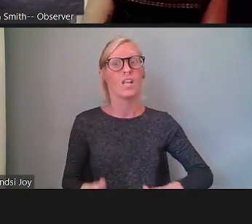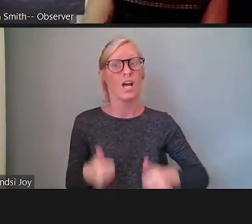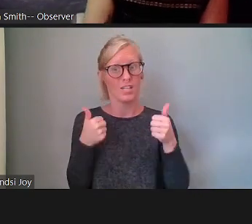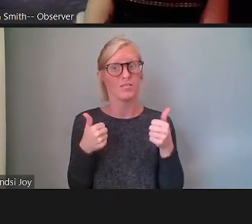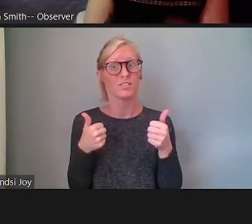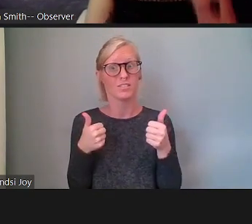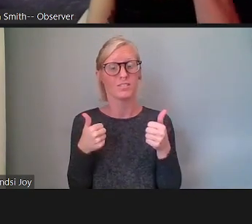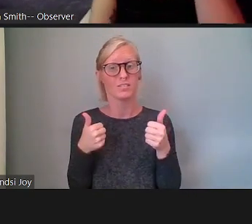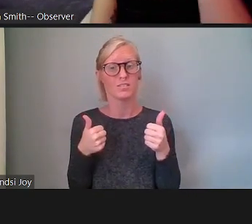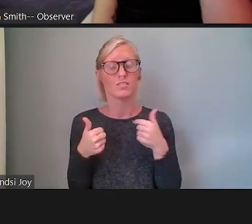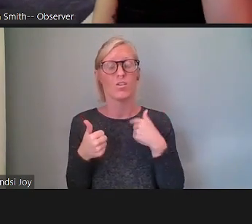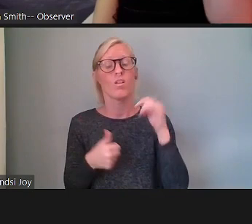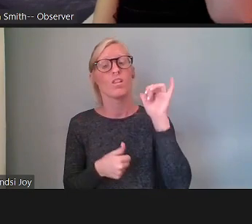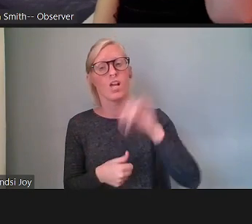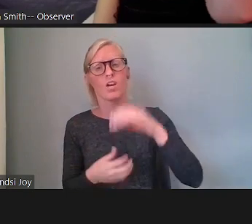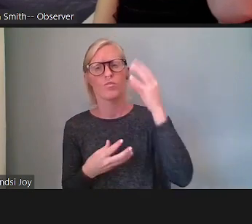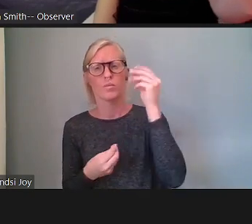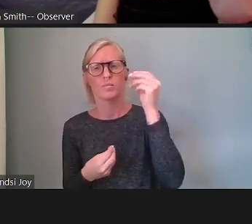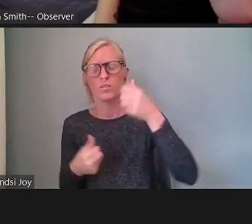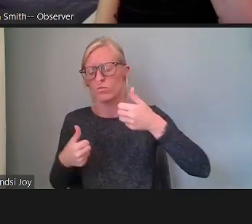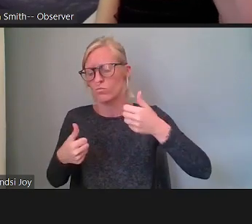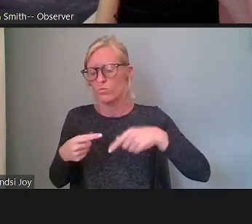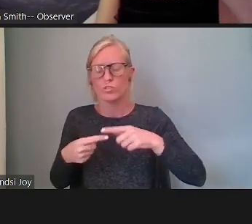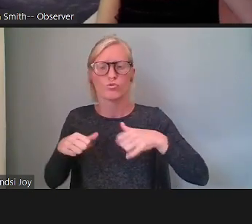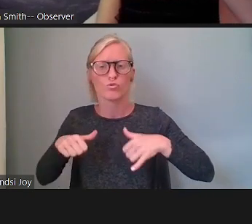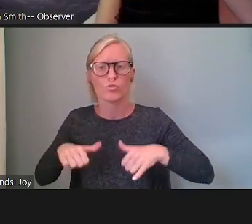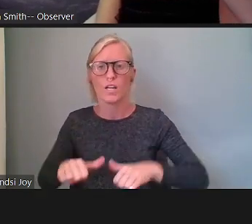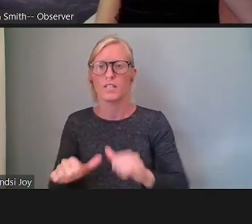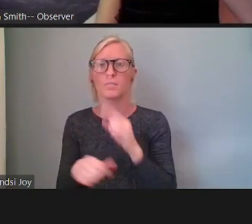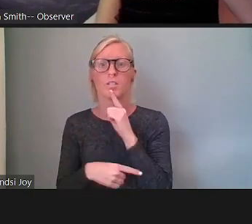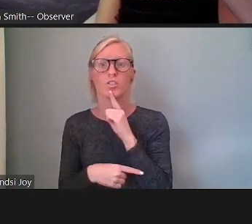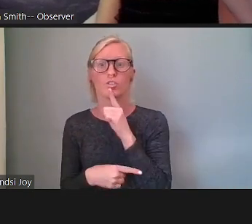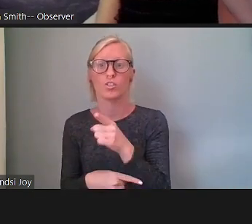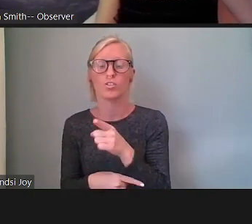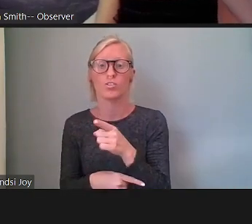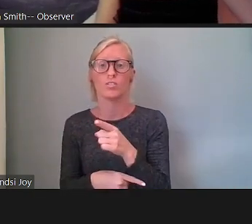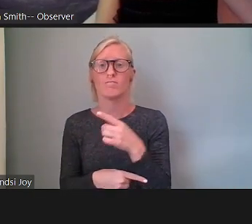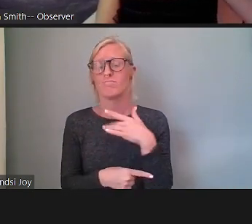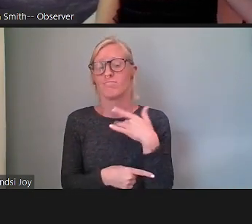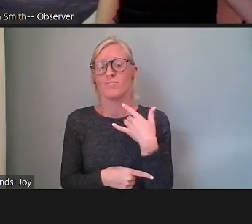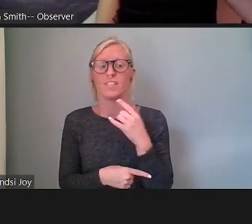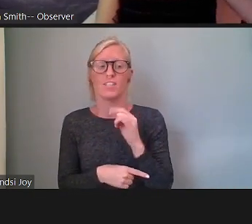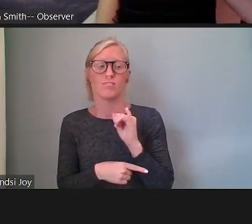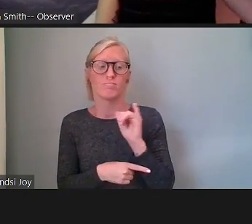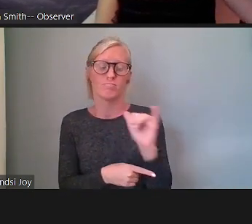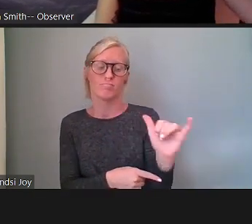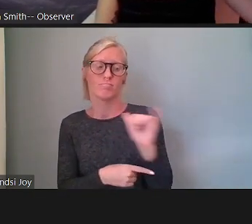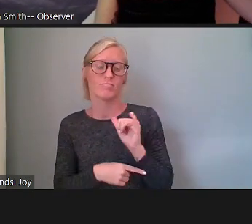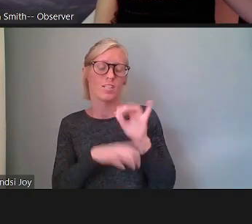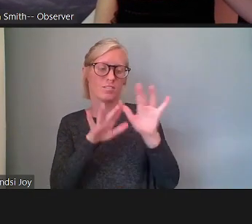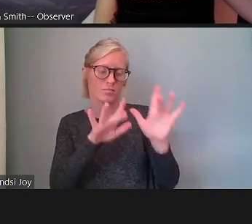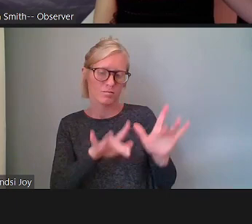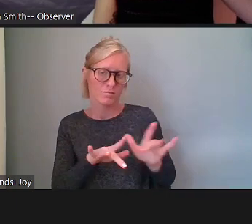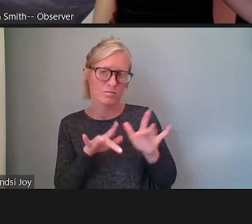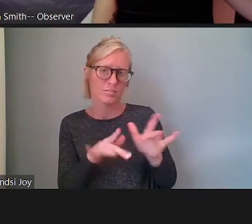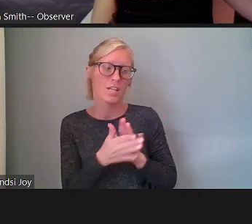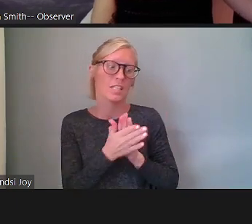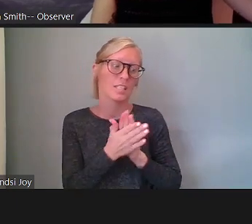on when trying to think about how do we make sure that we have empathy and kindness as part of our response